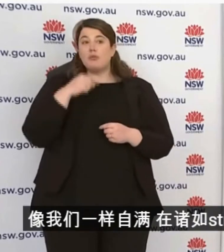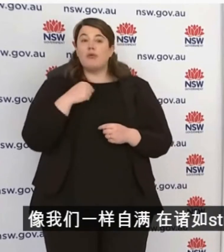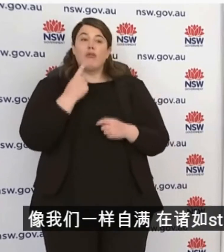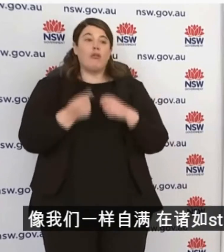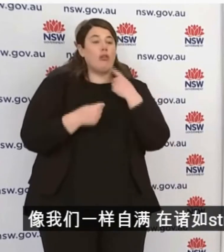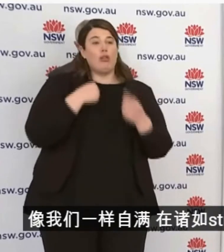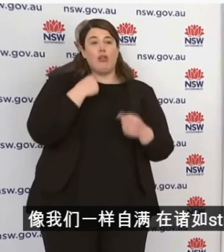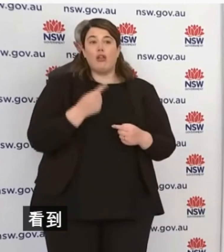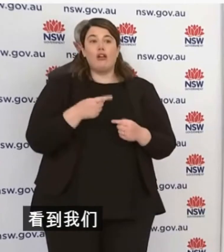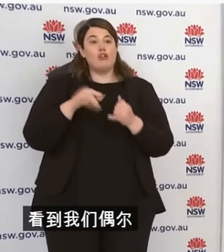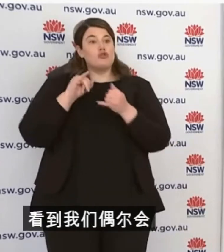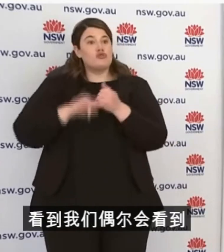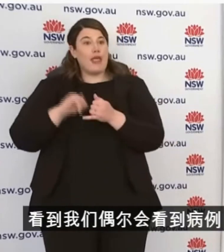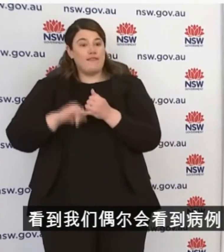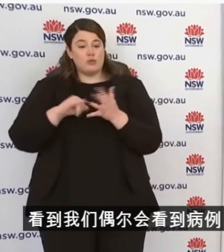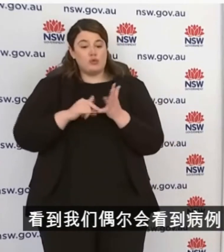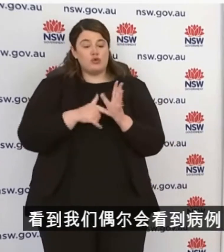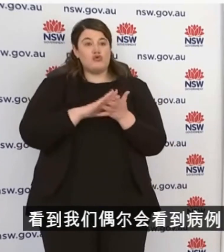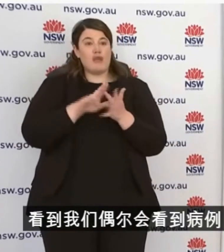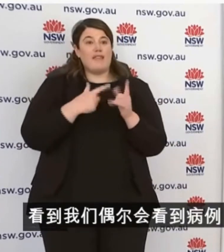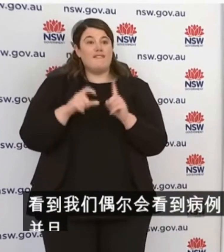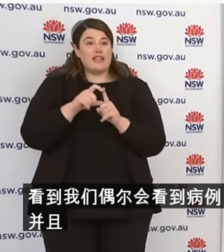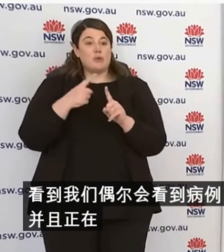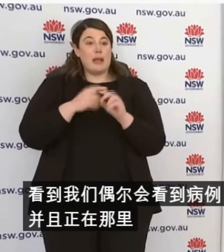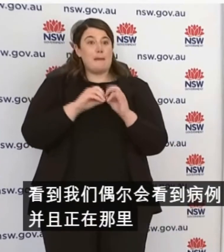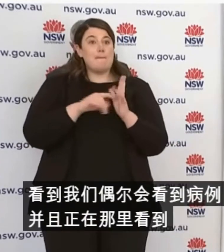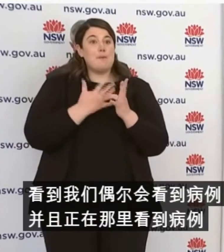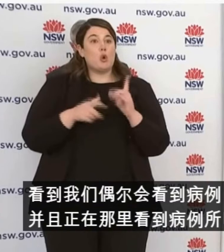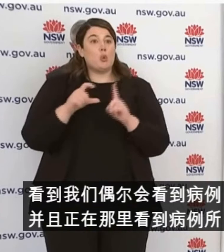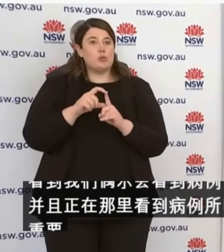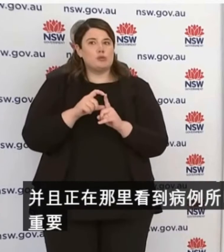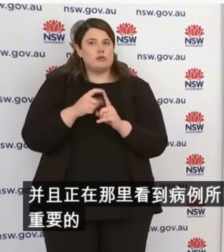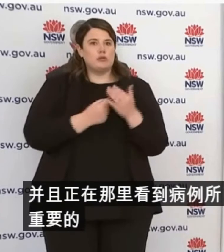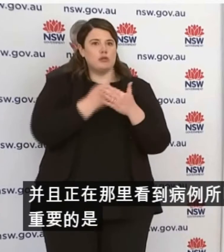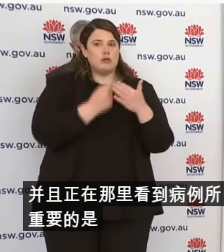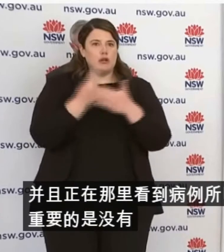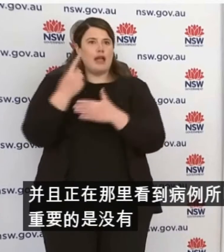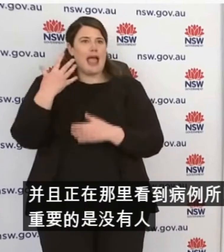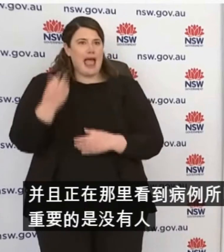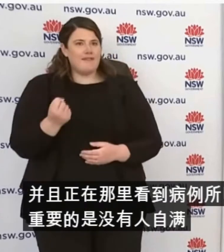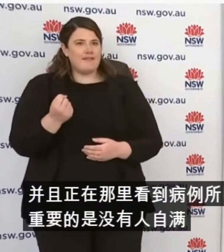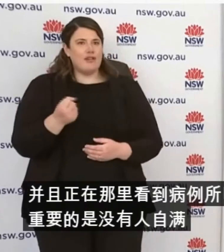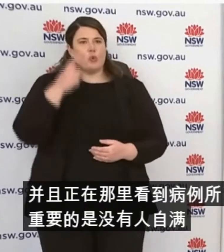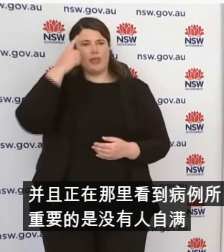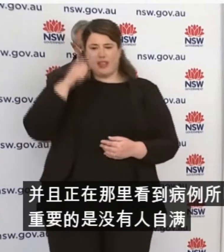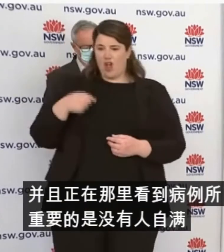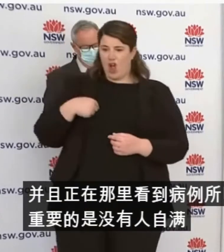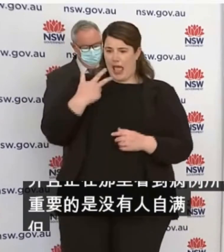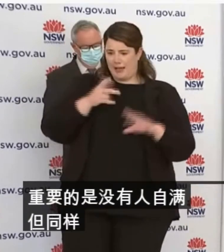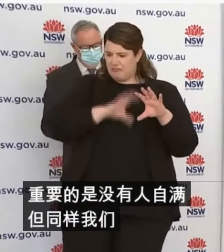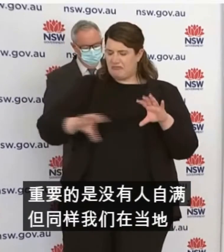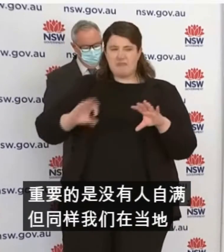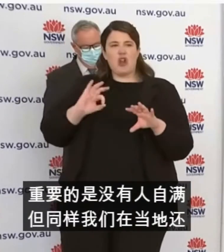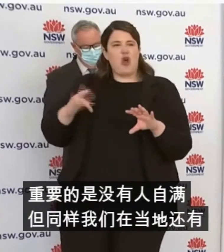as Strathfield and Burwood, we occasionally see cases and are seeing cases there. So it is important that no one is complacent,